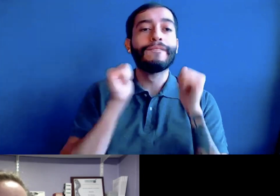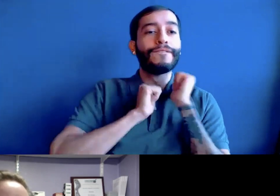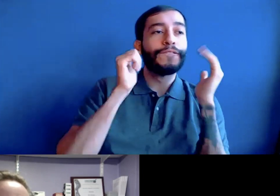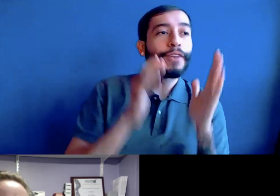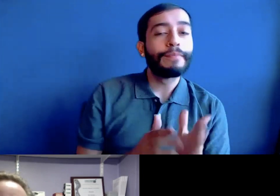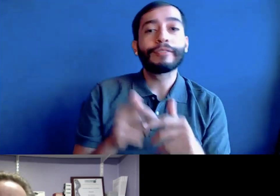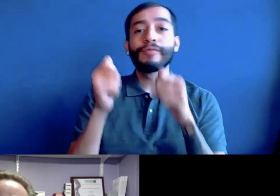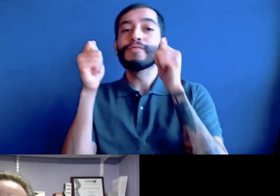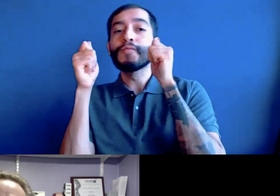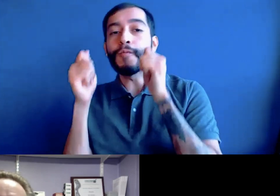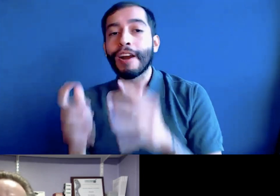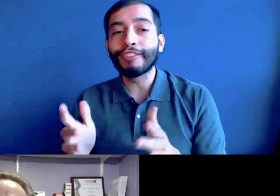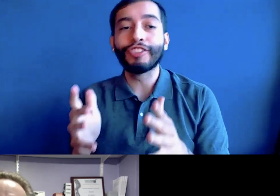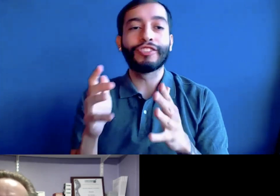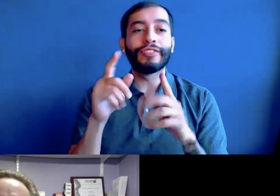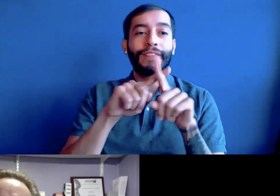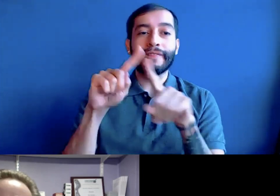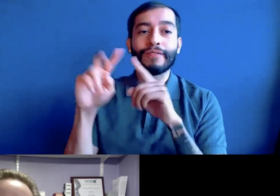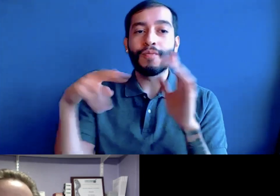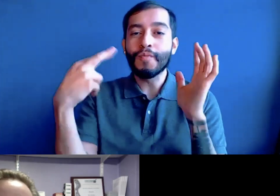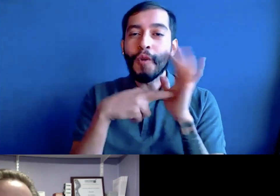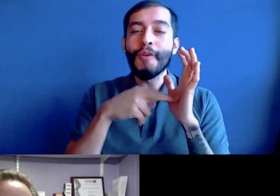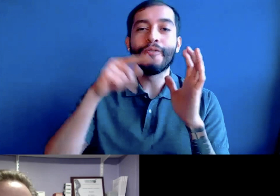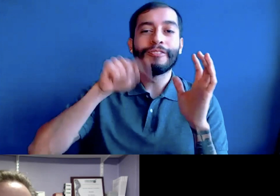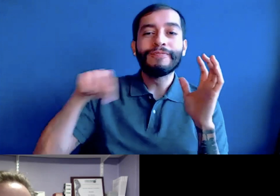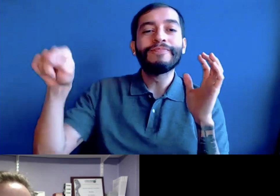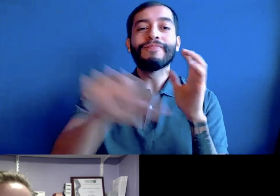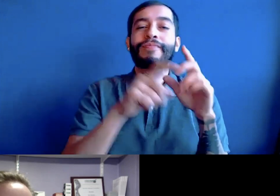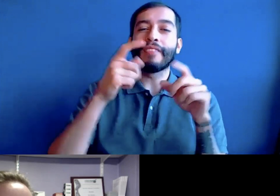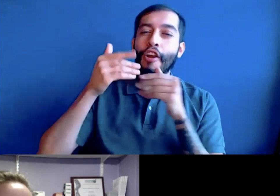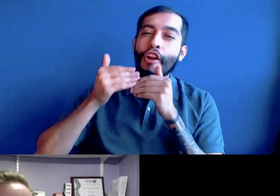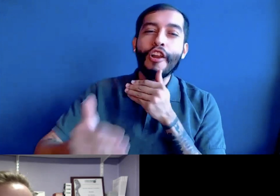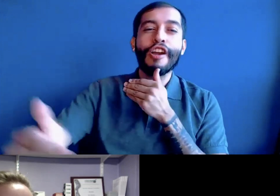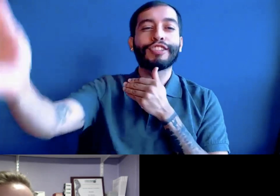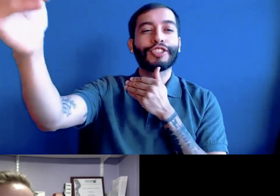So it's something that is growing and shifting over time.